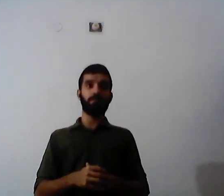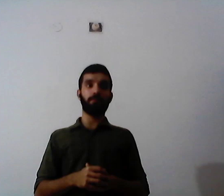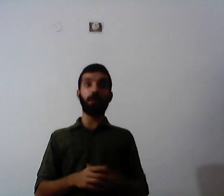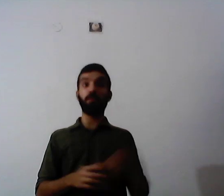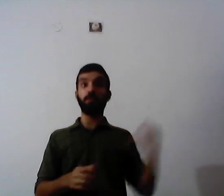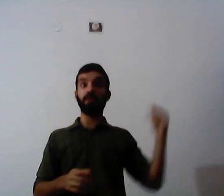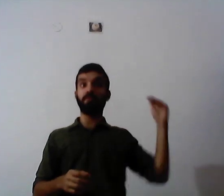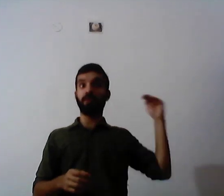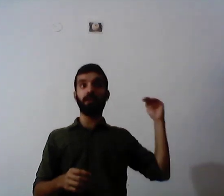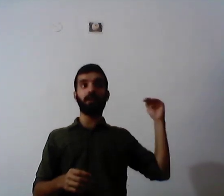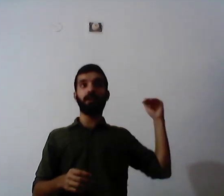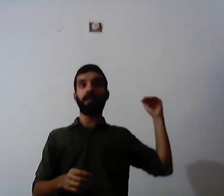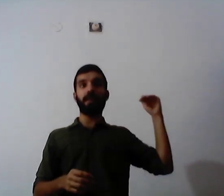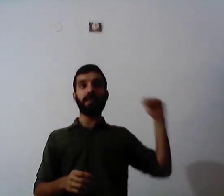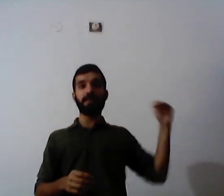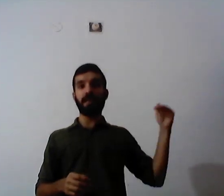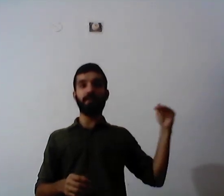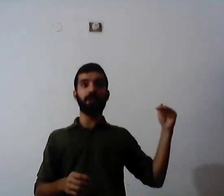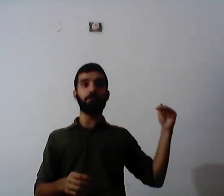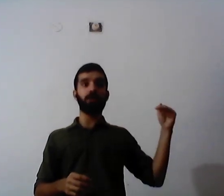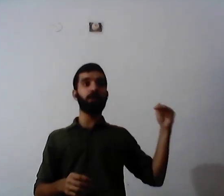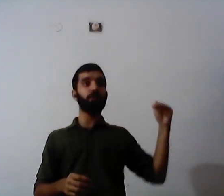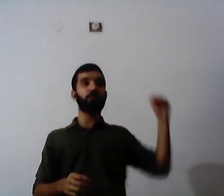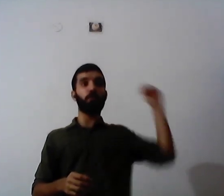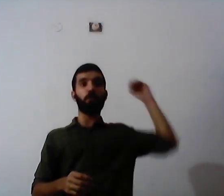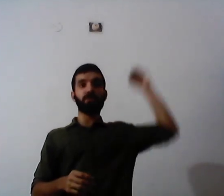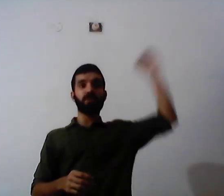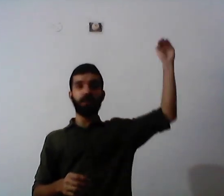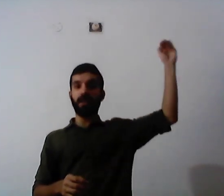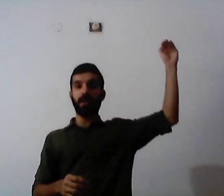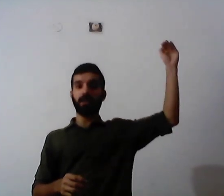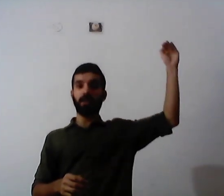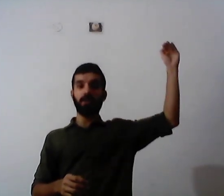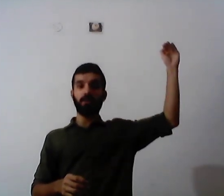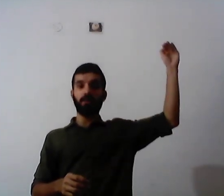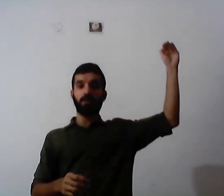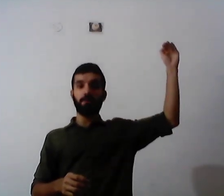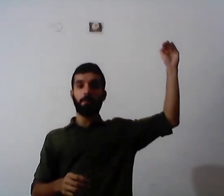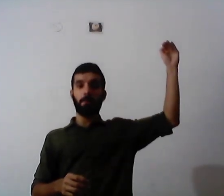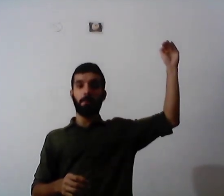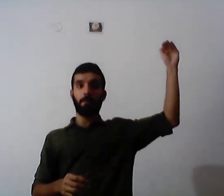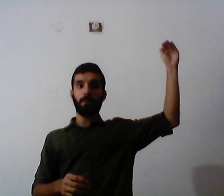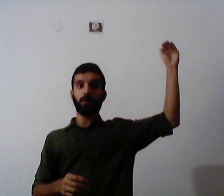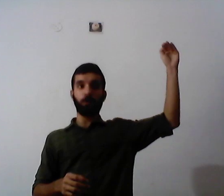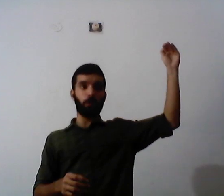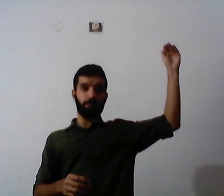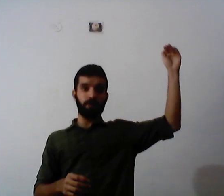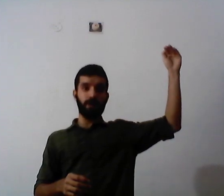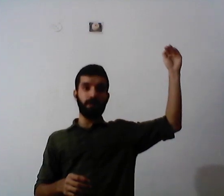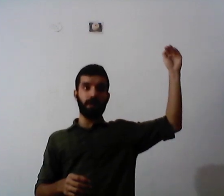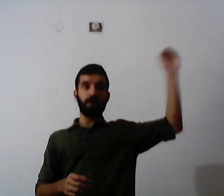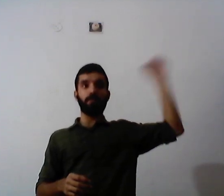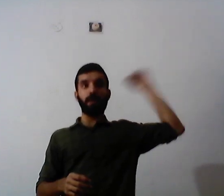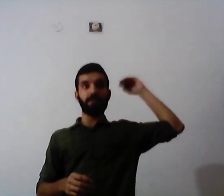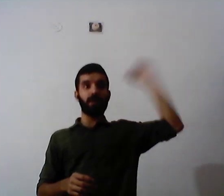There will be a very less availability of oxygen at the top, right? As the